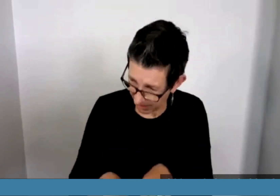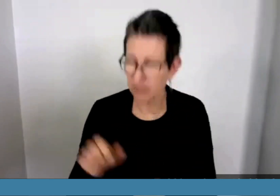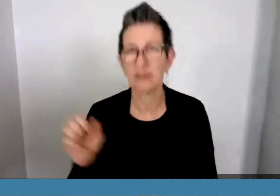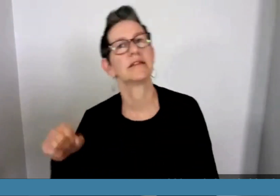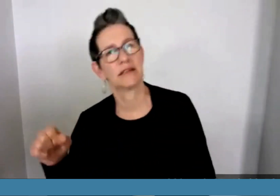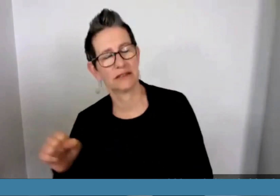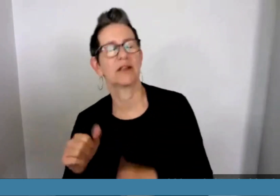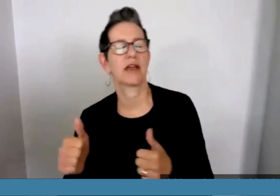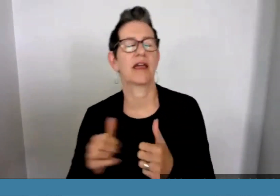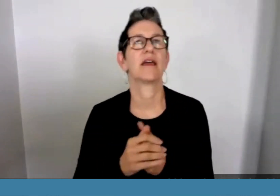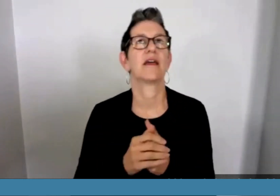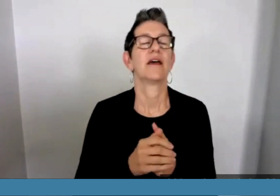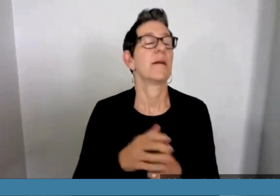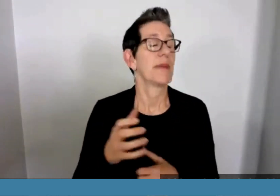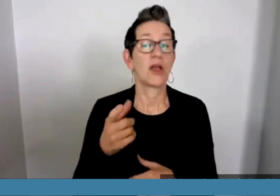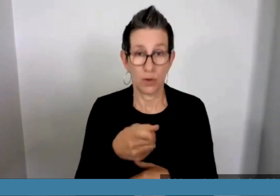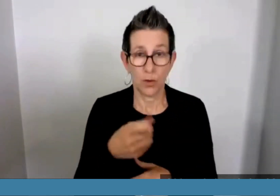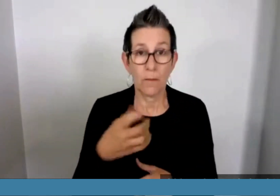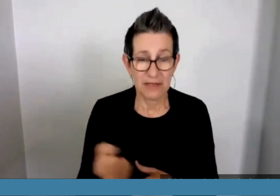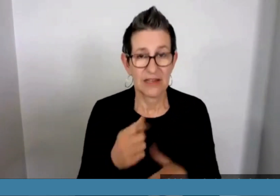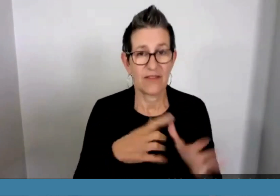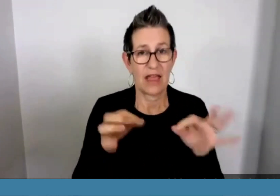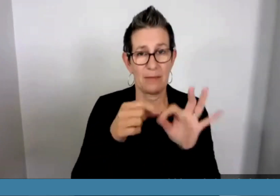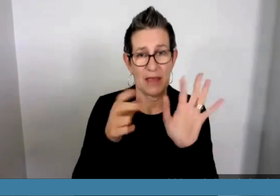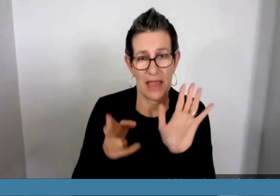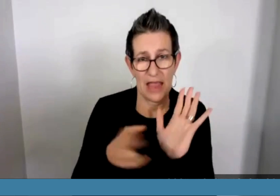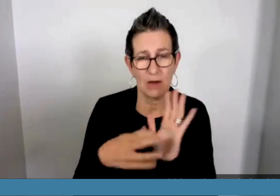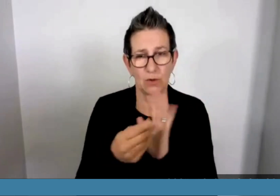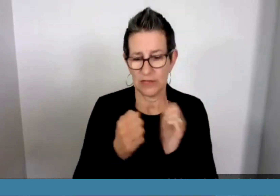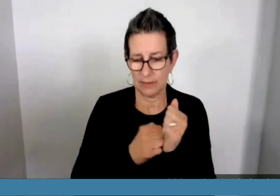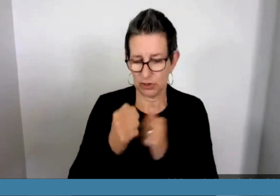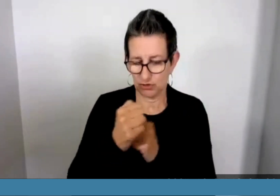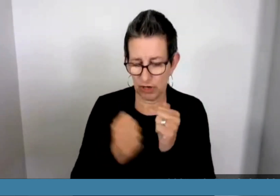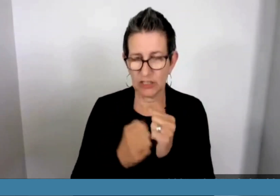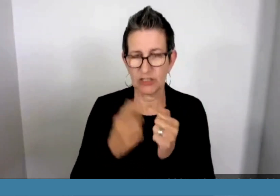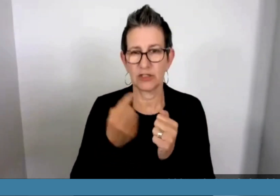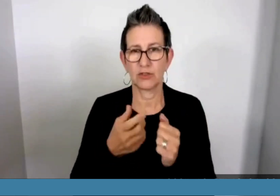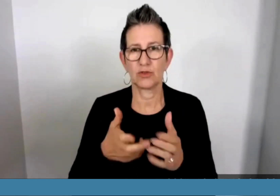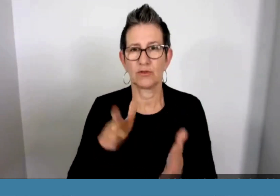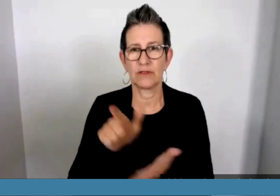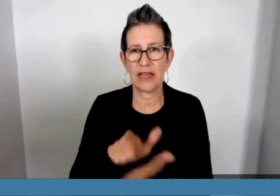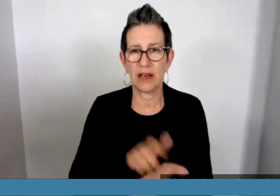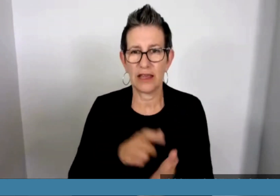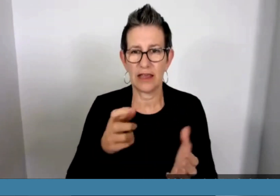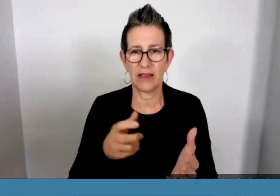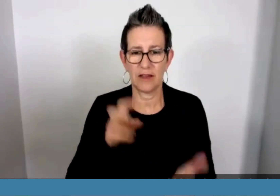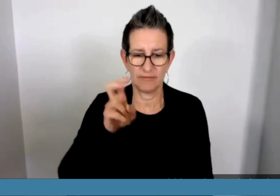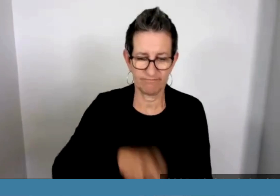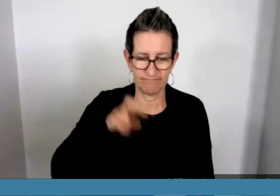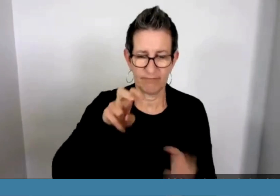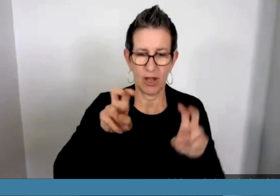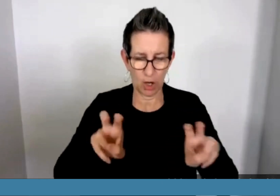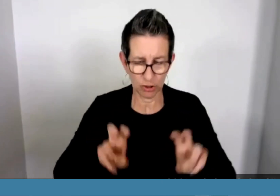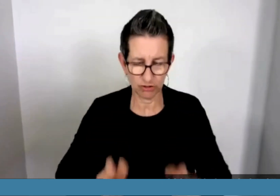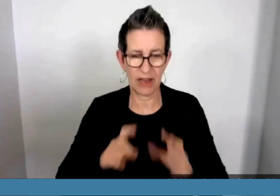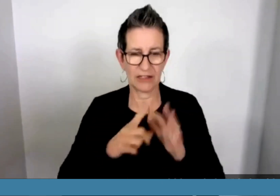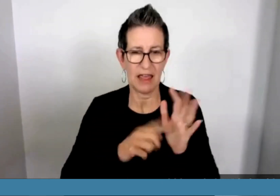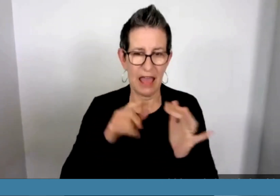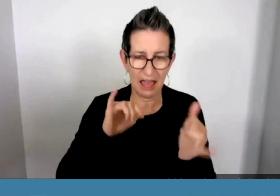be an ABN and a structure that can support contracting, ethics, payments, etc.